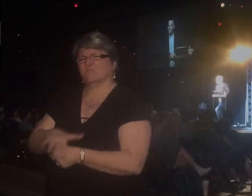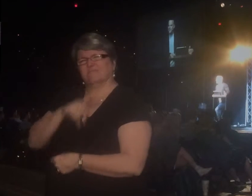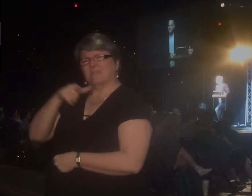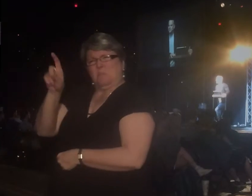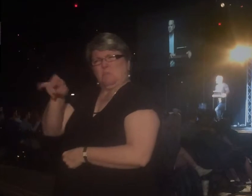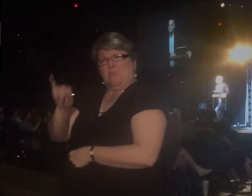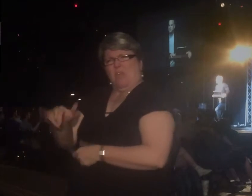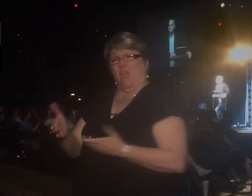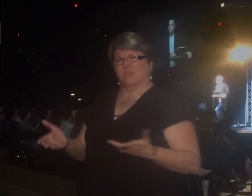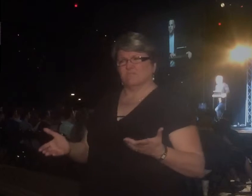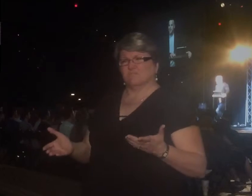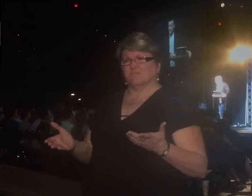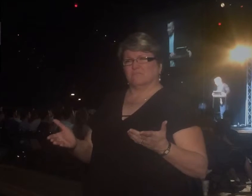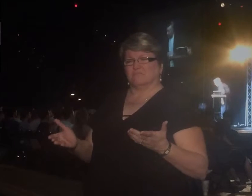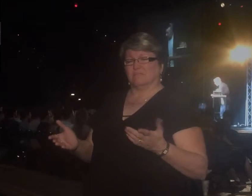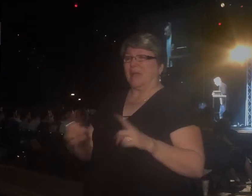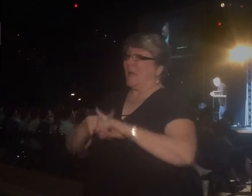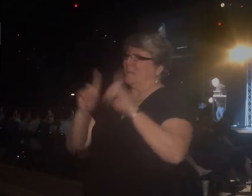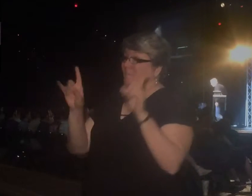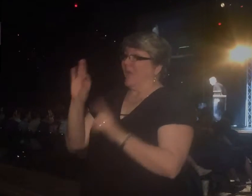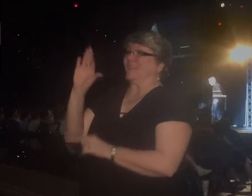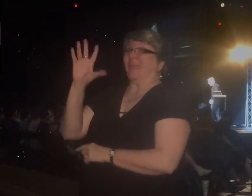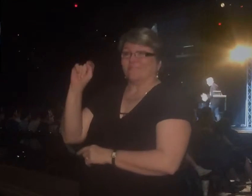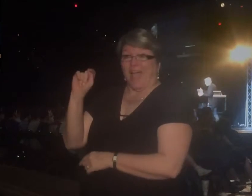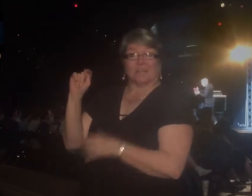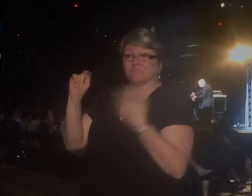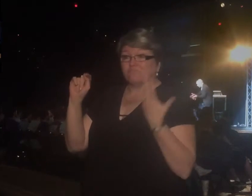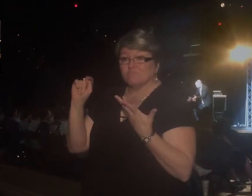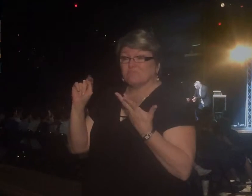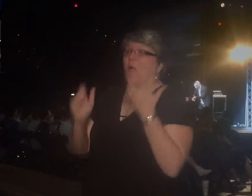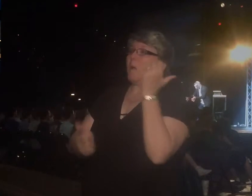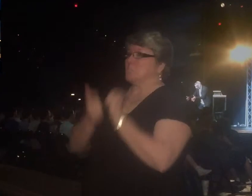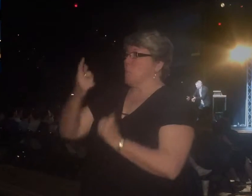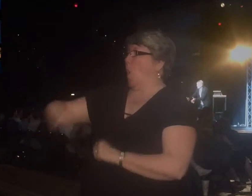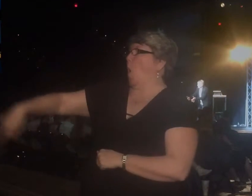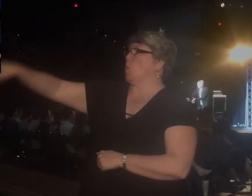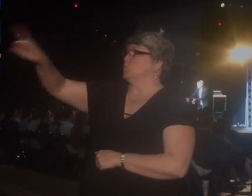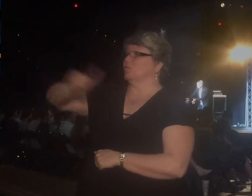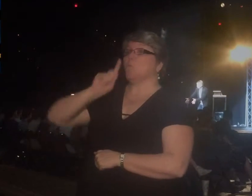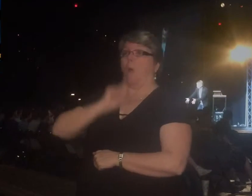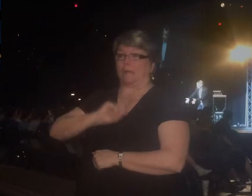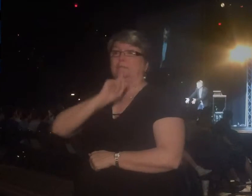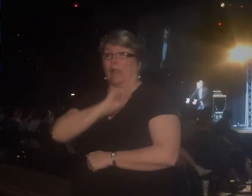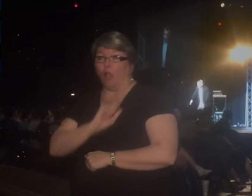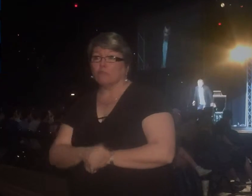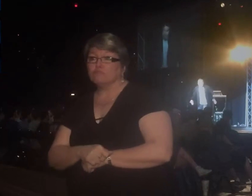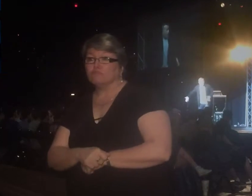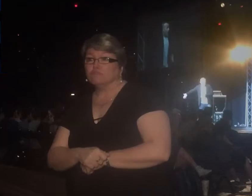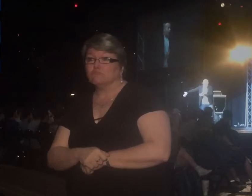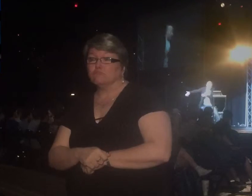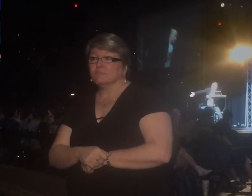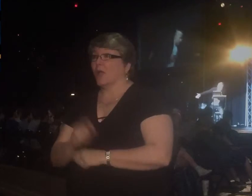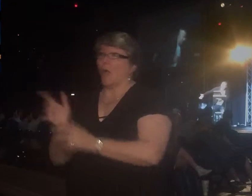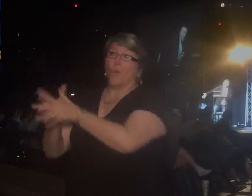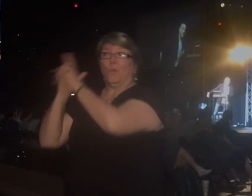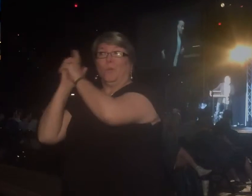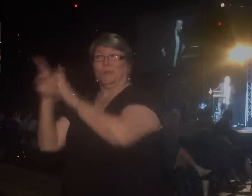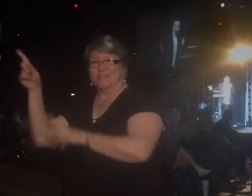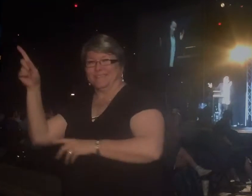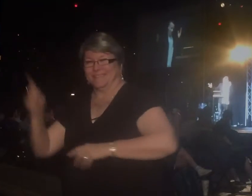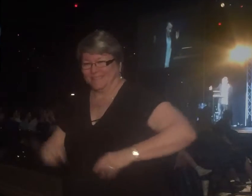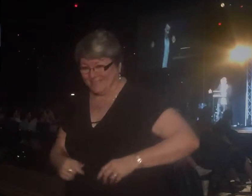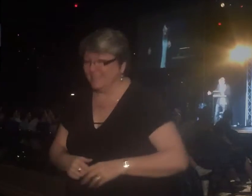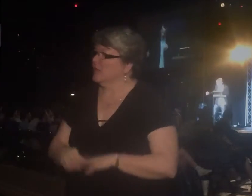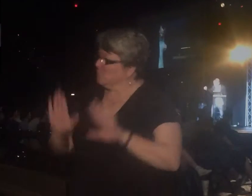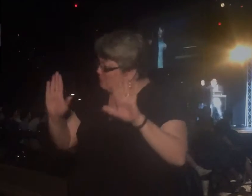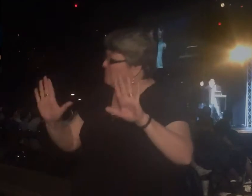be like that. And yet the fact remains this, that most of you in the room are single. And,